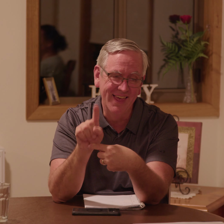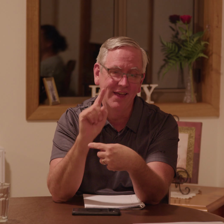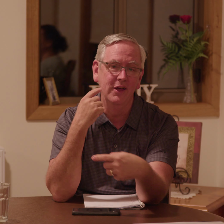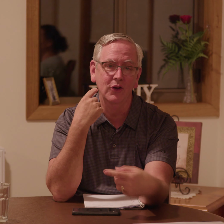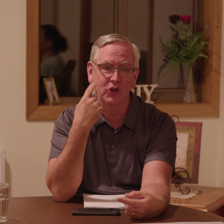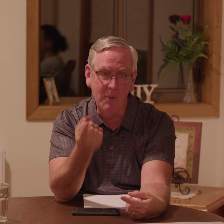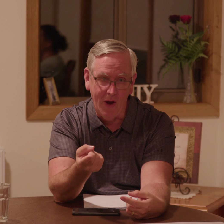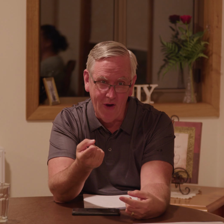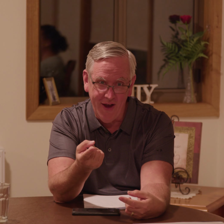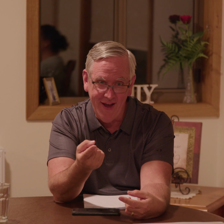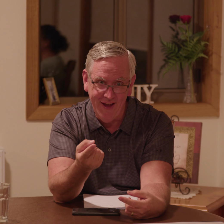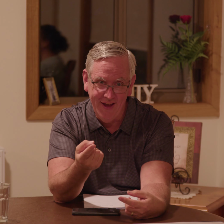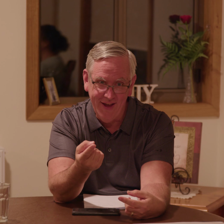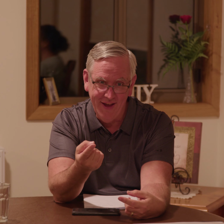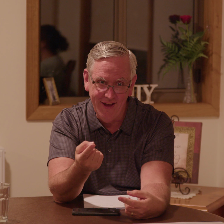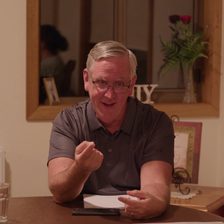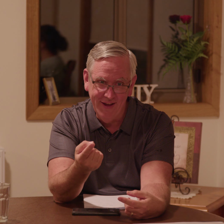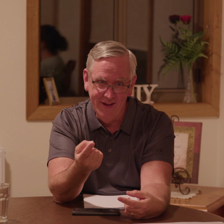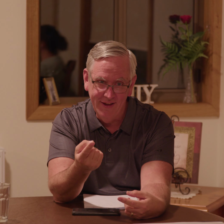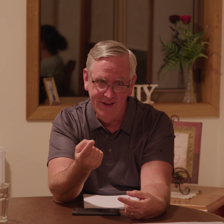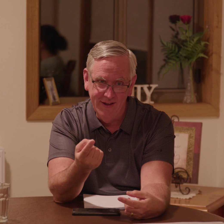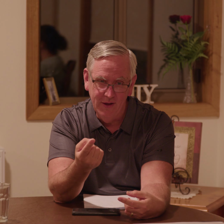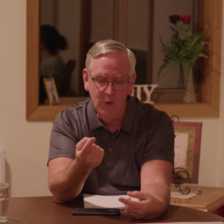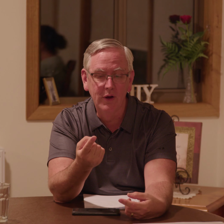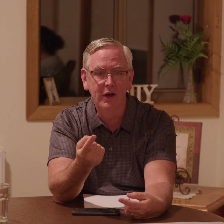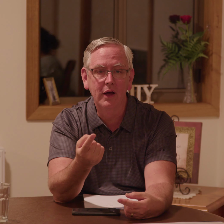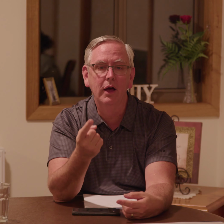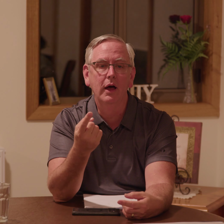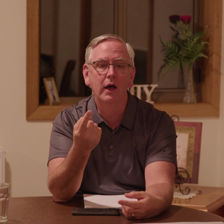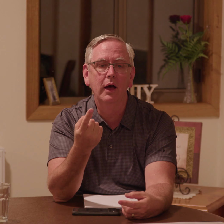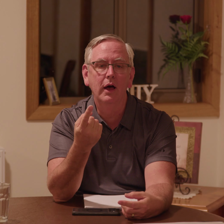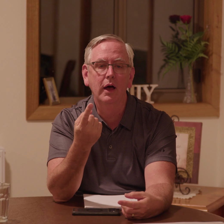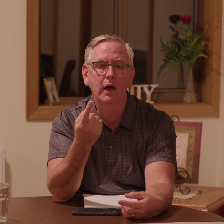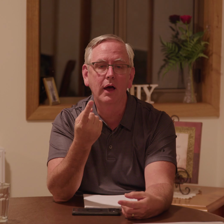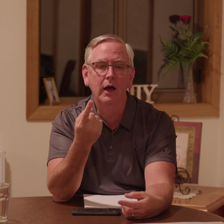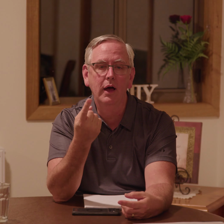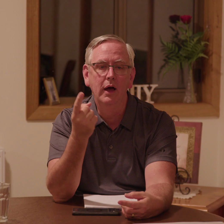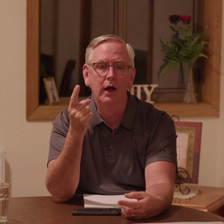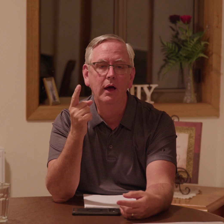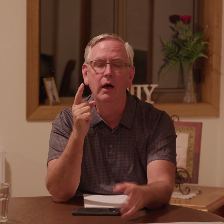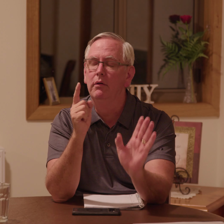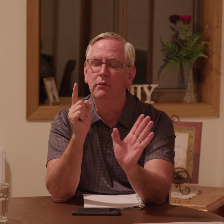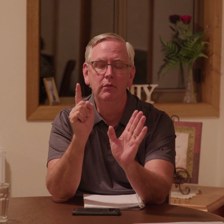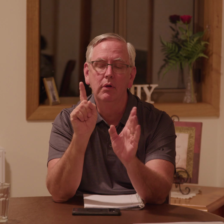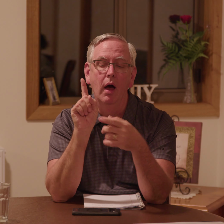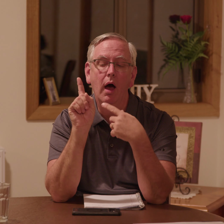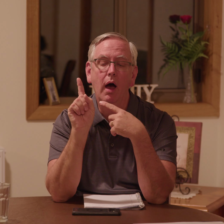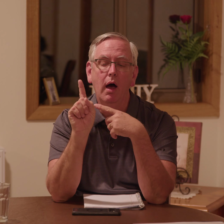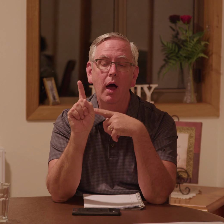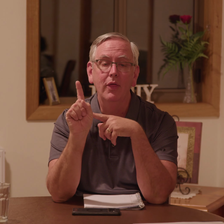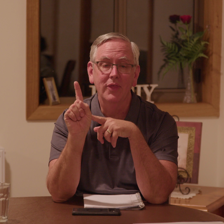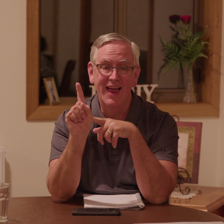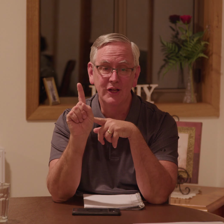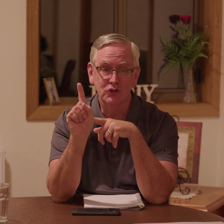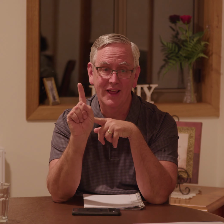Yesterday, you're on palm orientation. You're on palm orientation. That's right.